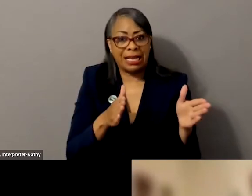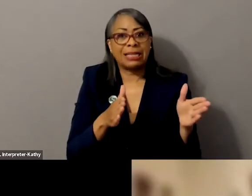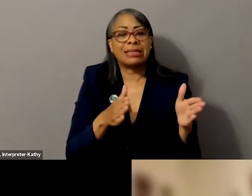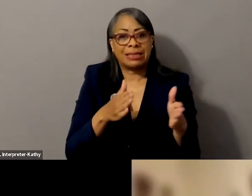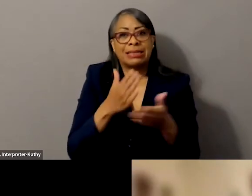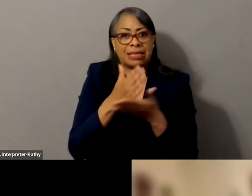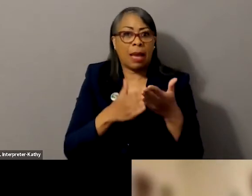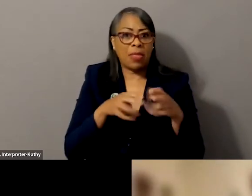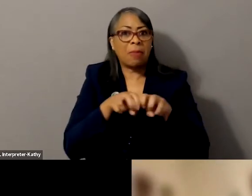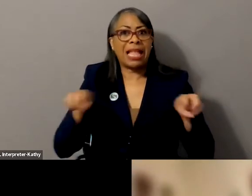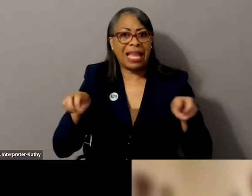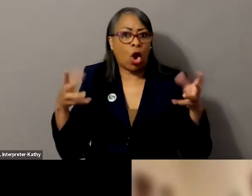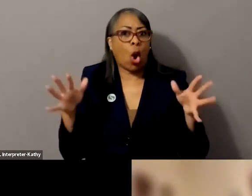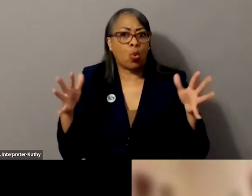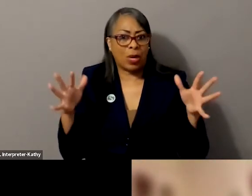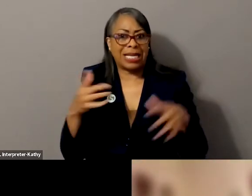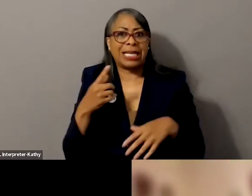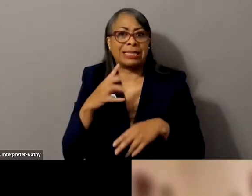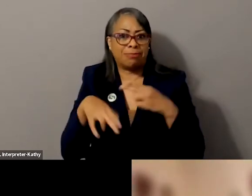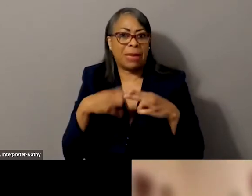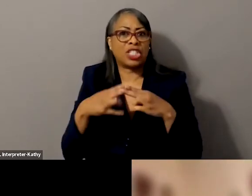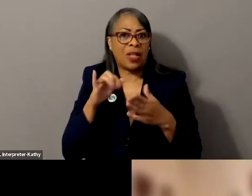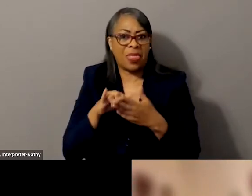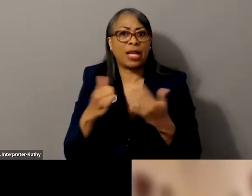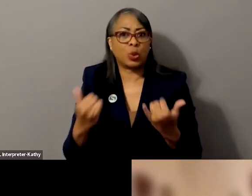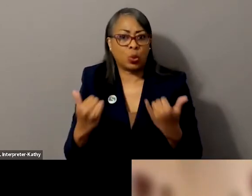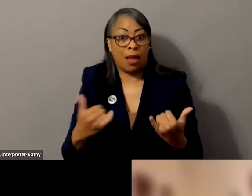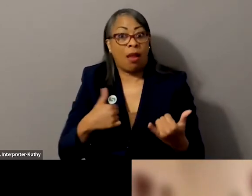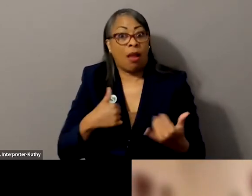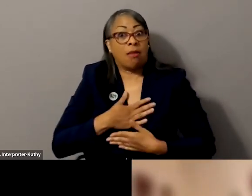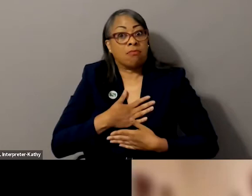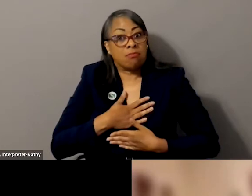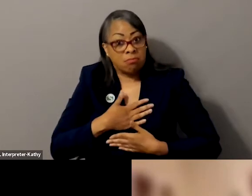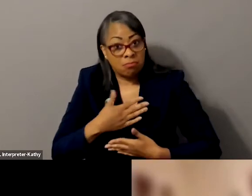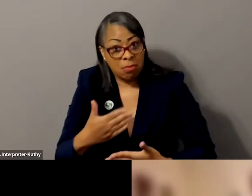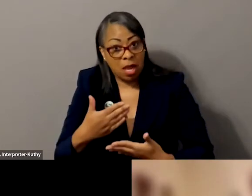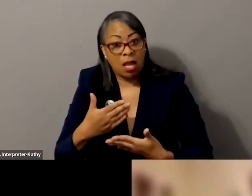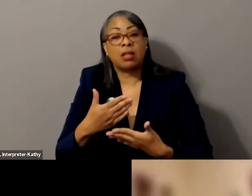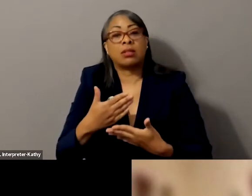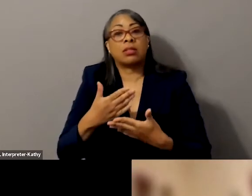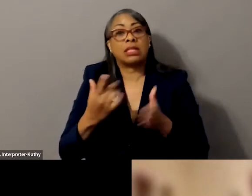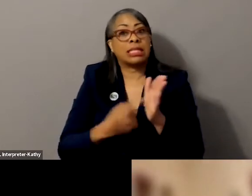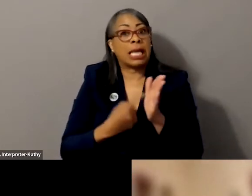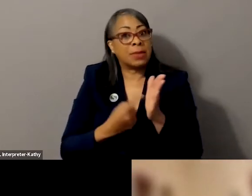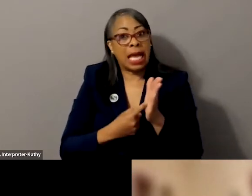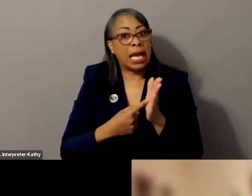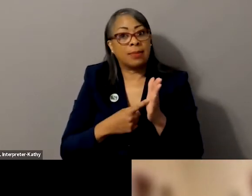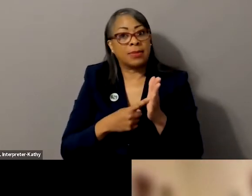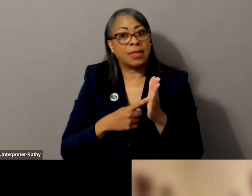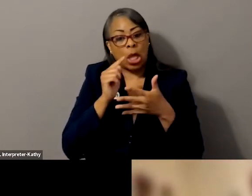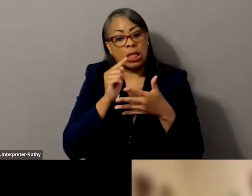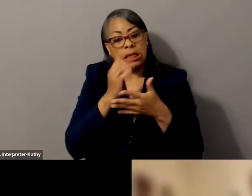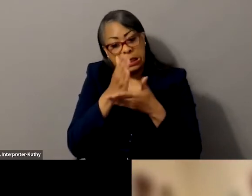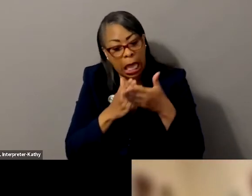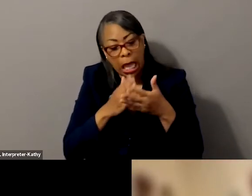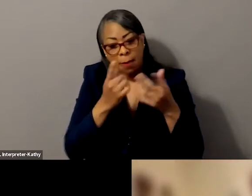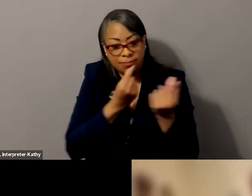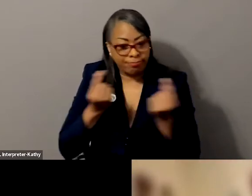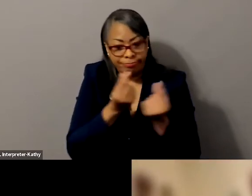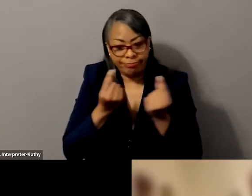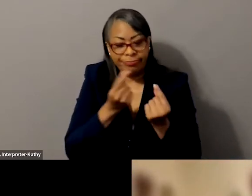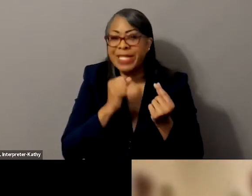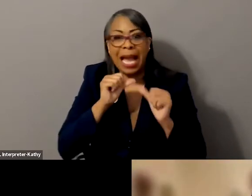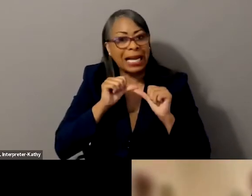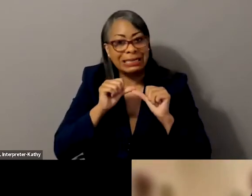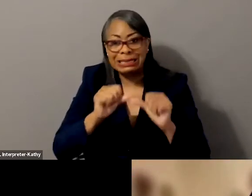panel say that today, I'm here to admit that these activities have not always been consistent. They have not